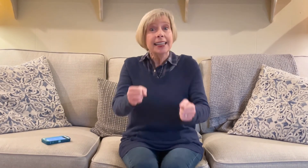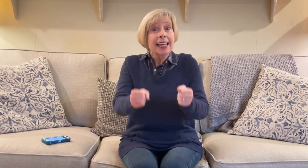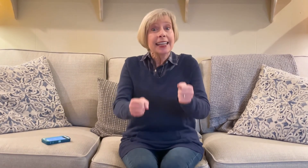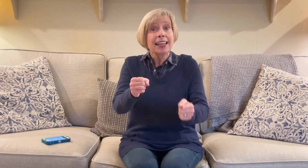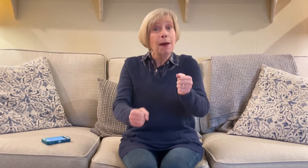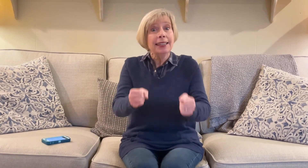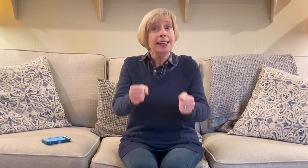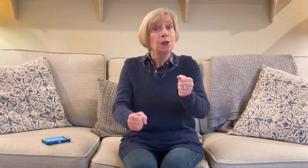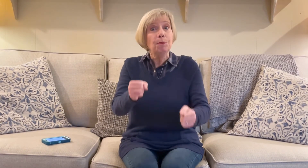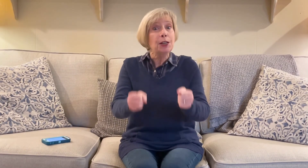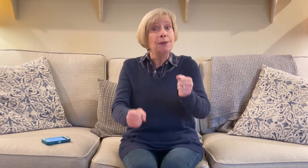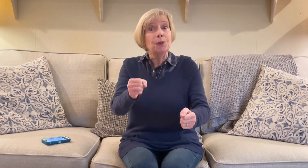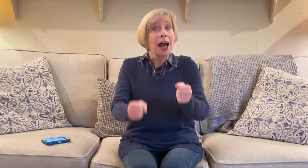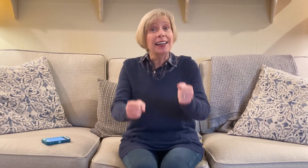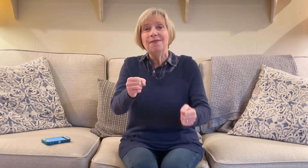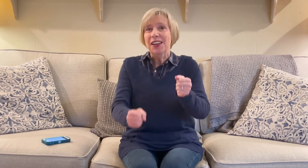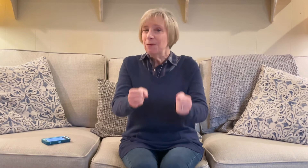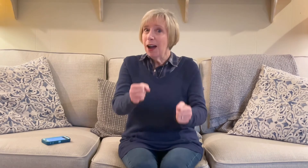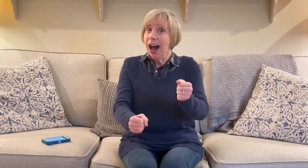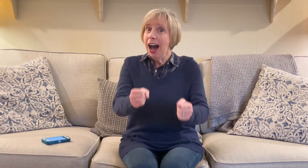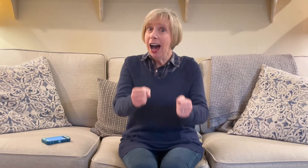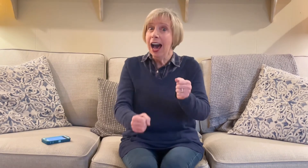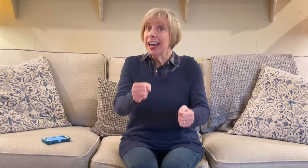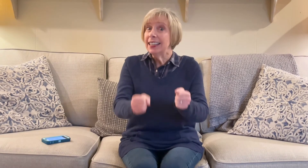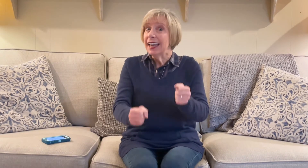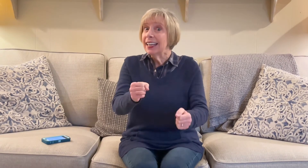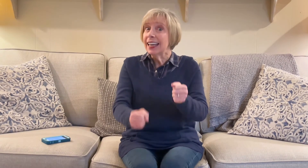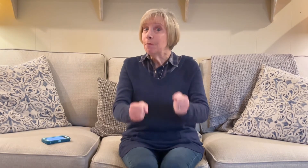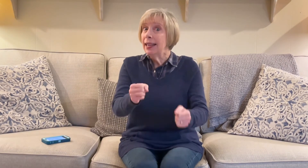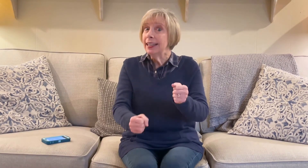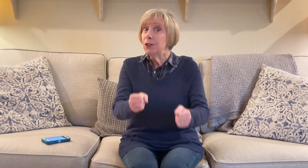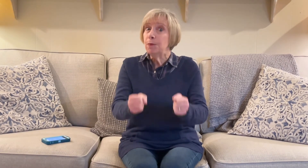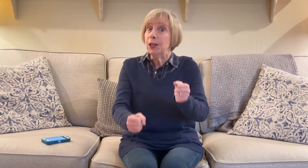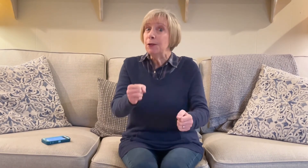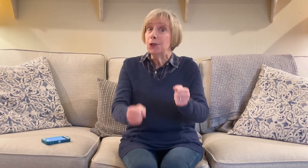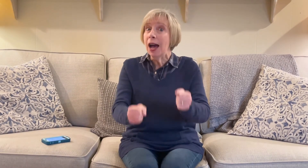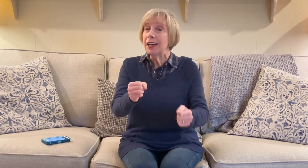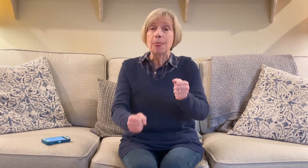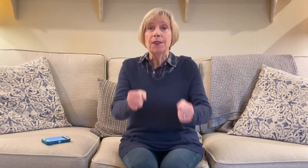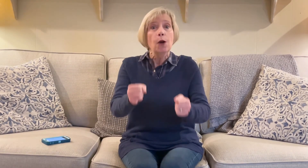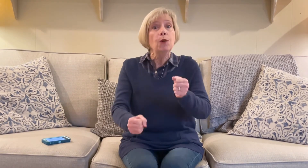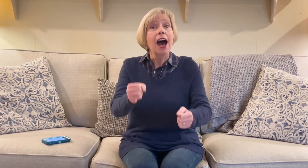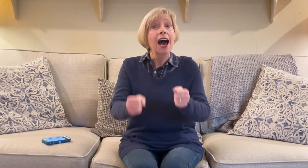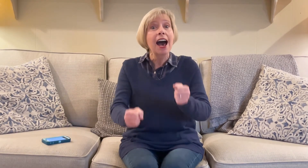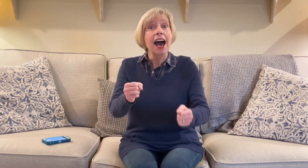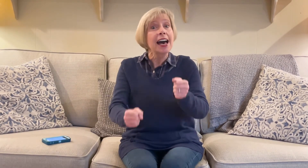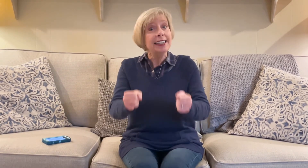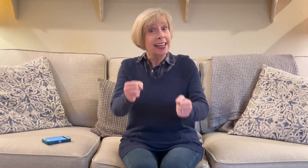Riding in my little blue truck, riding in my little blue truck, riding